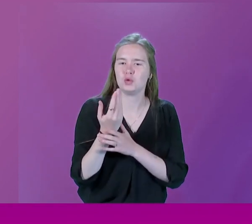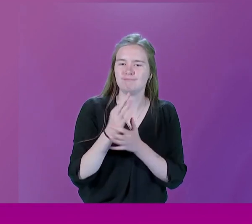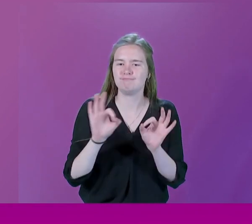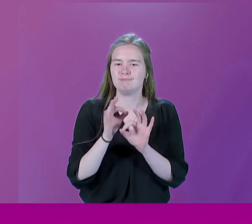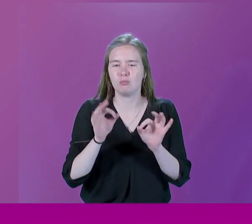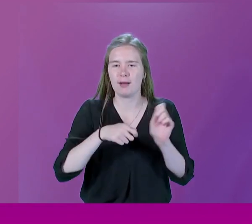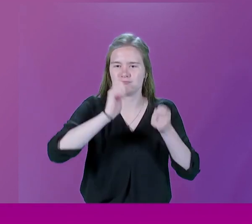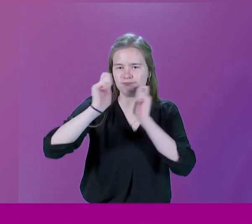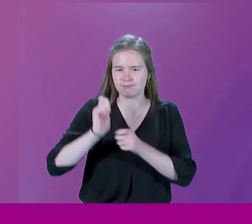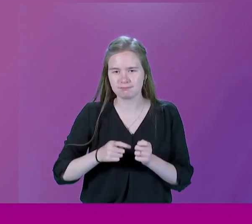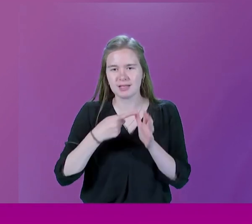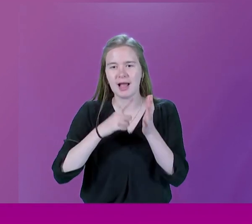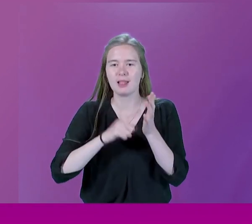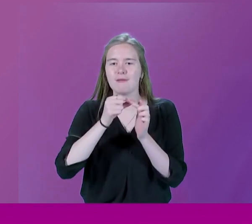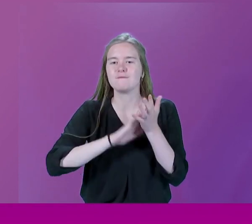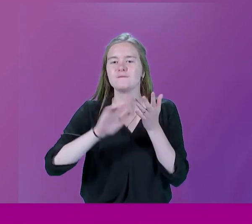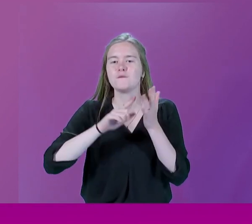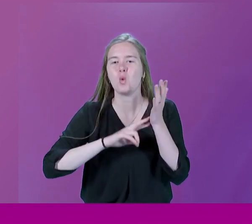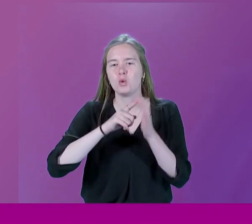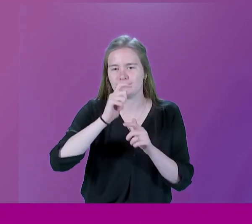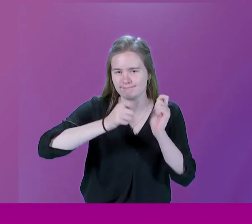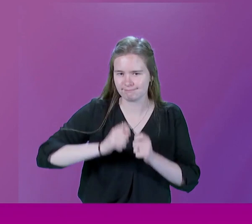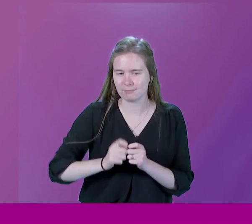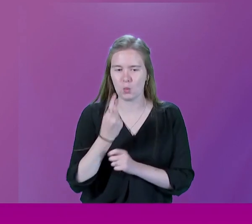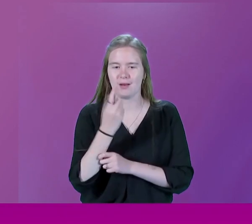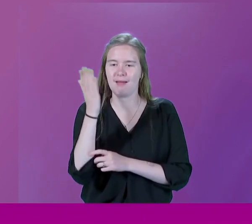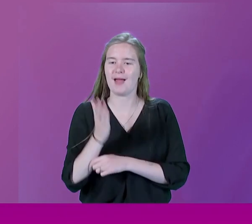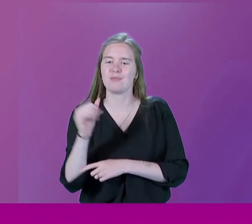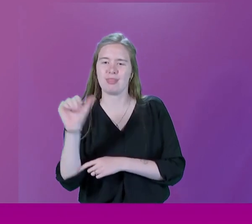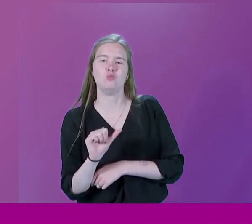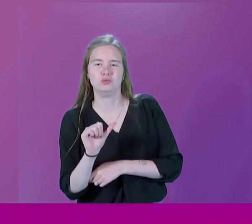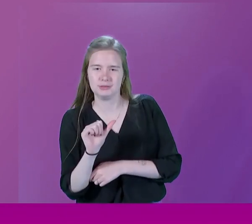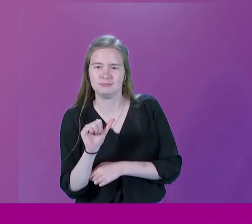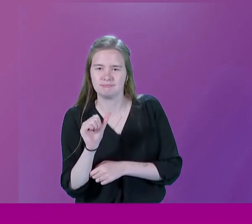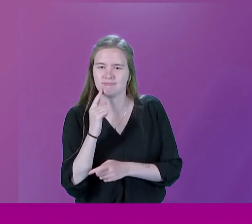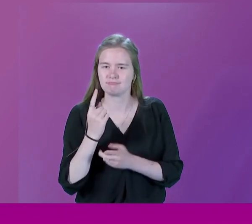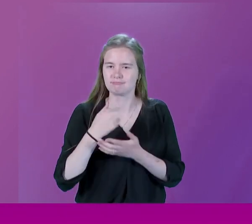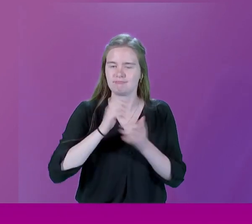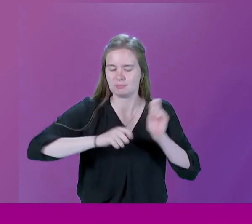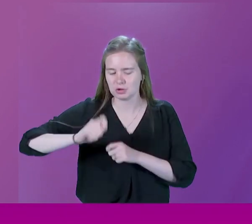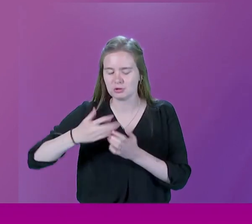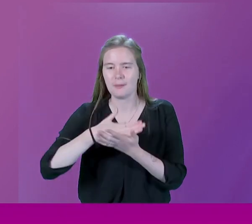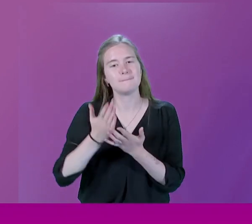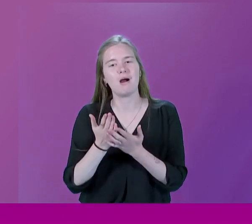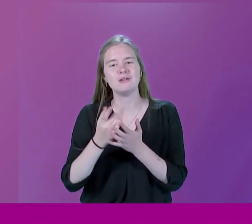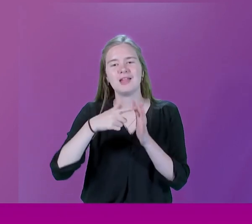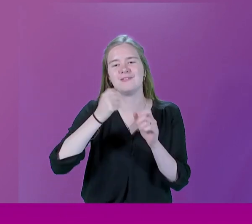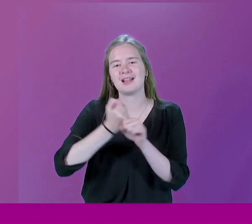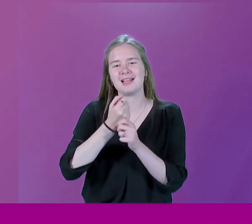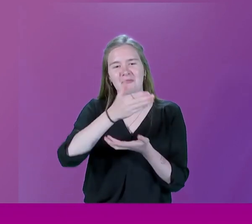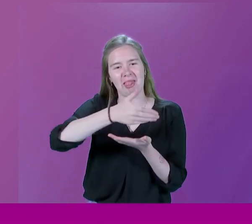Concert Allophone, one of 3,500 percussion instruments that form part of the Evelyn Glennie